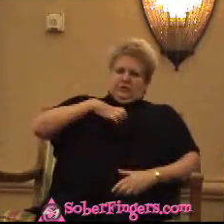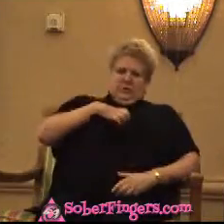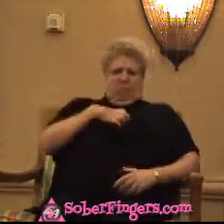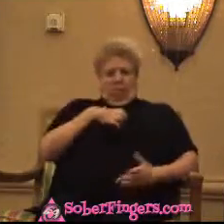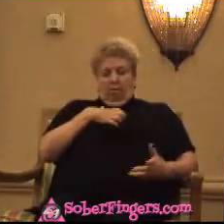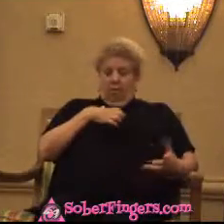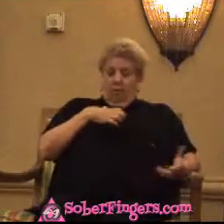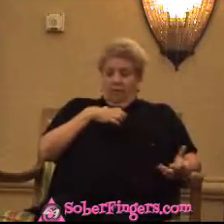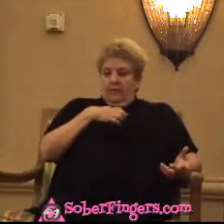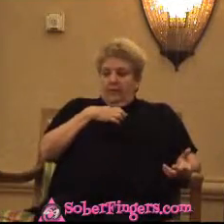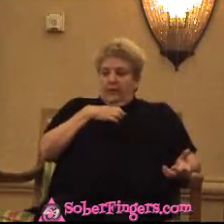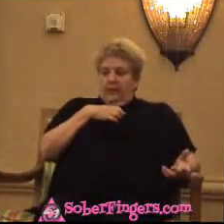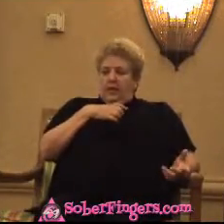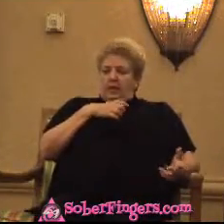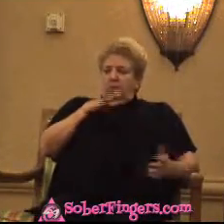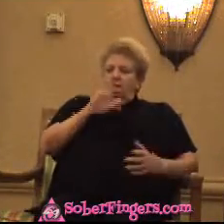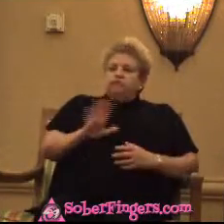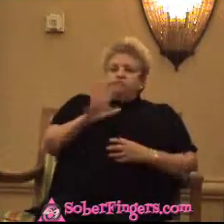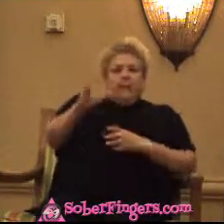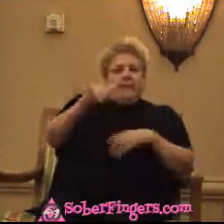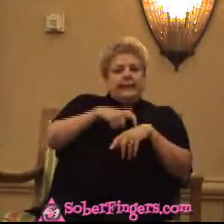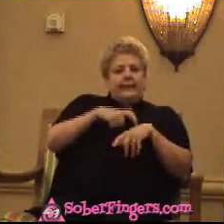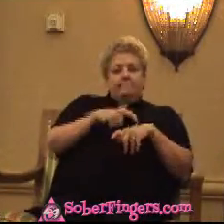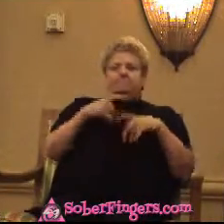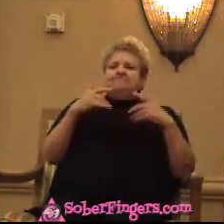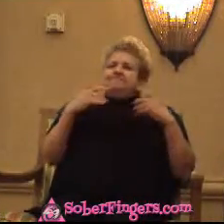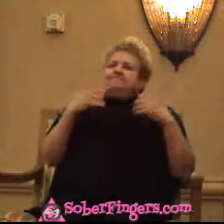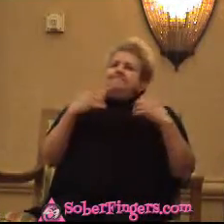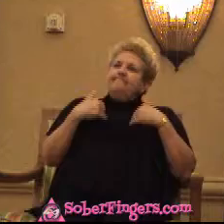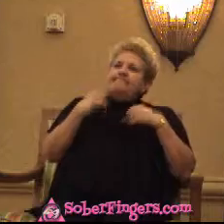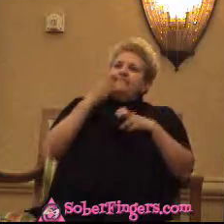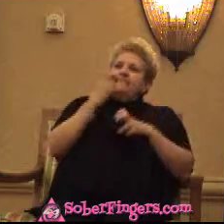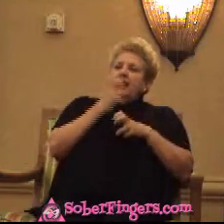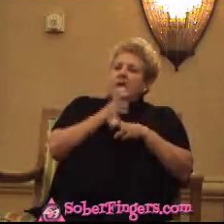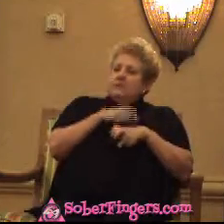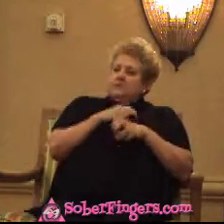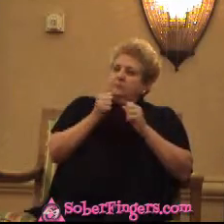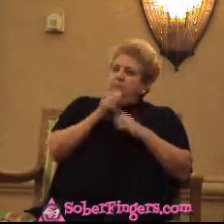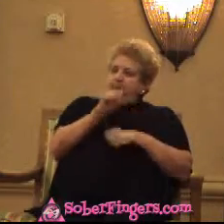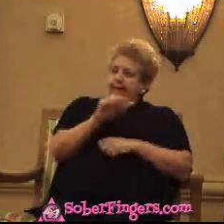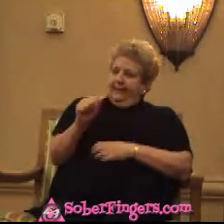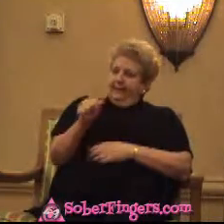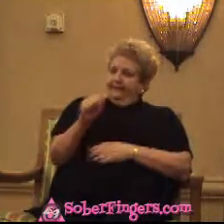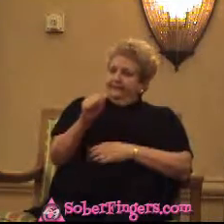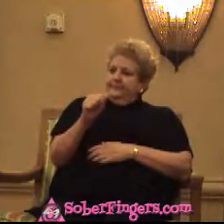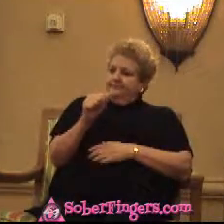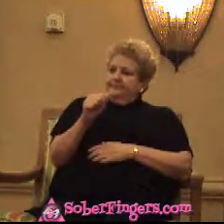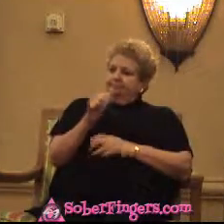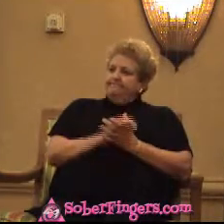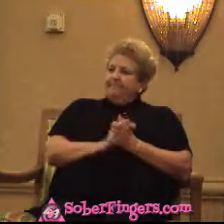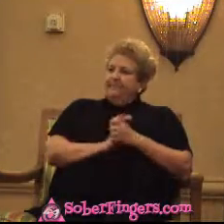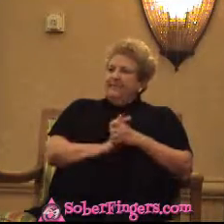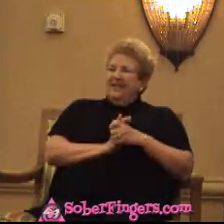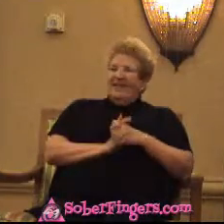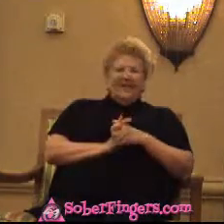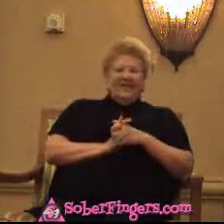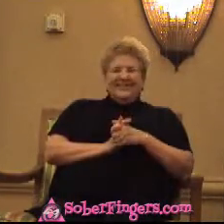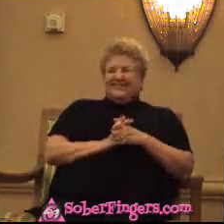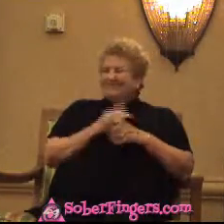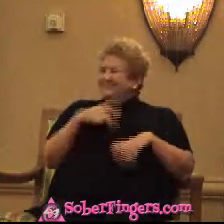time, I was having a real difficult time with Alcoholics Anonymous. I didn't like the meetings. They didn't treat me right. They